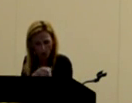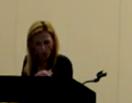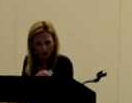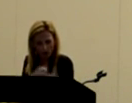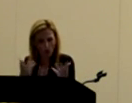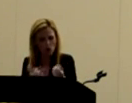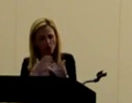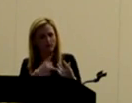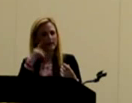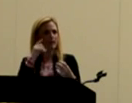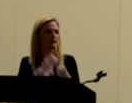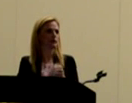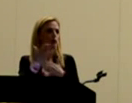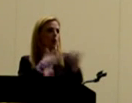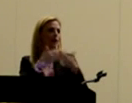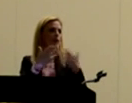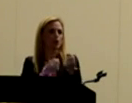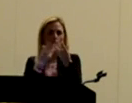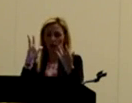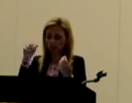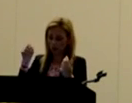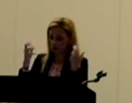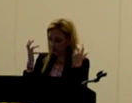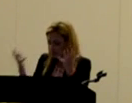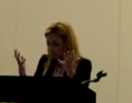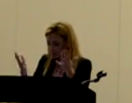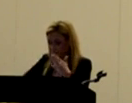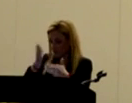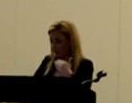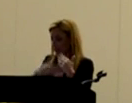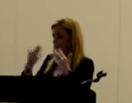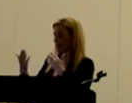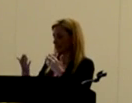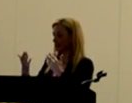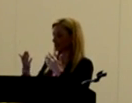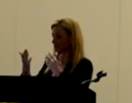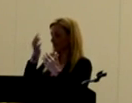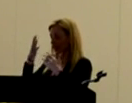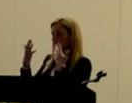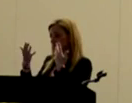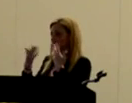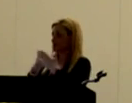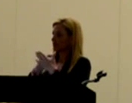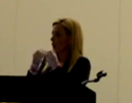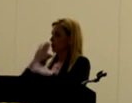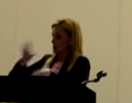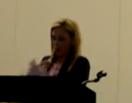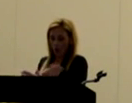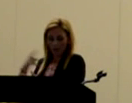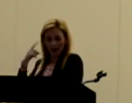to pinpoint what caused my deafness. Whatever the cause was, the result was that I lost all my hearing in one